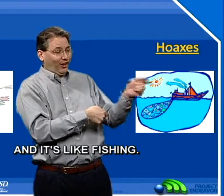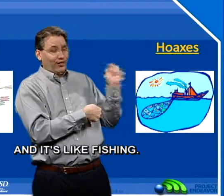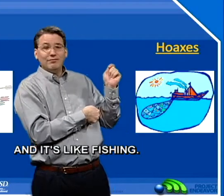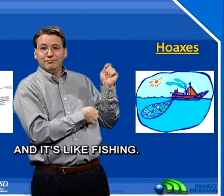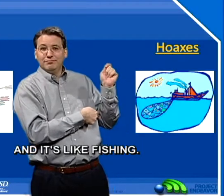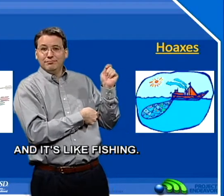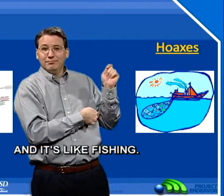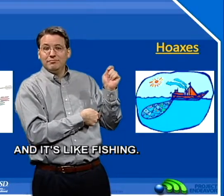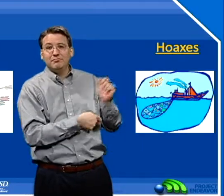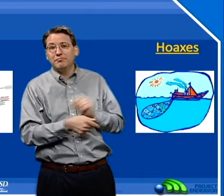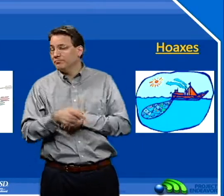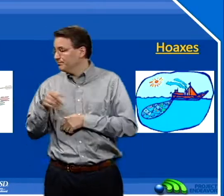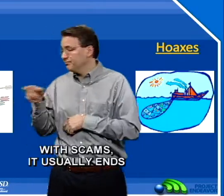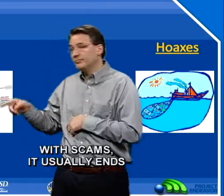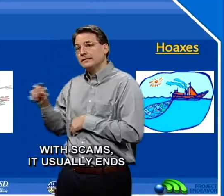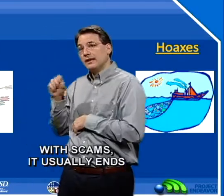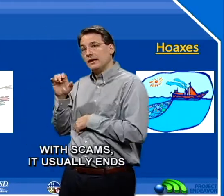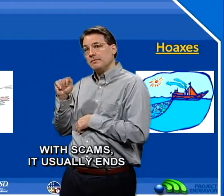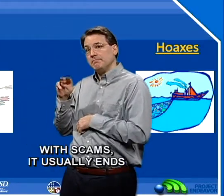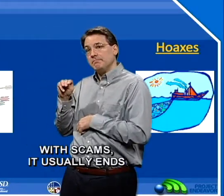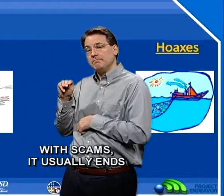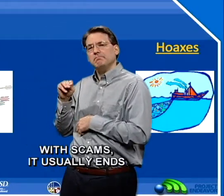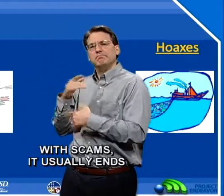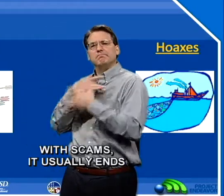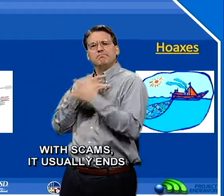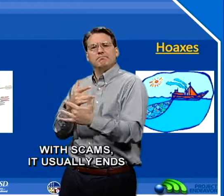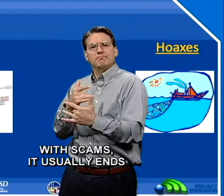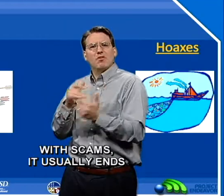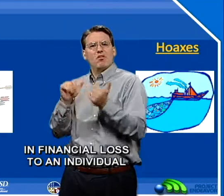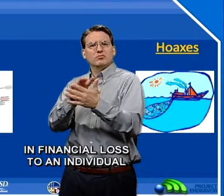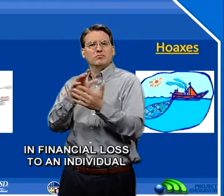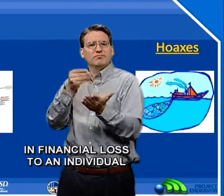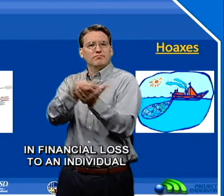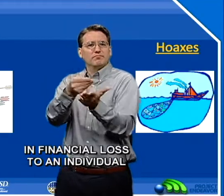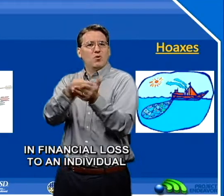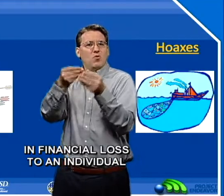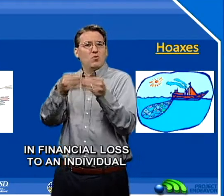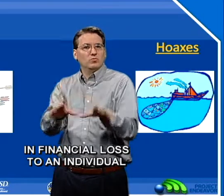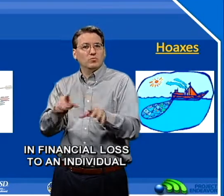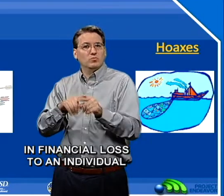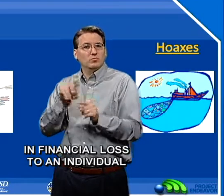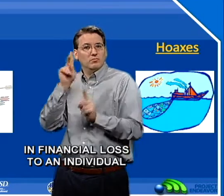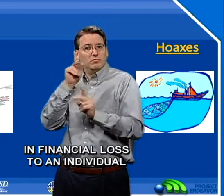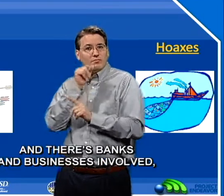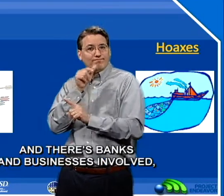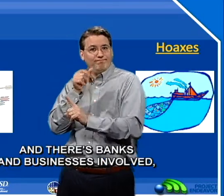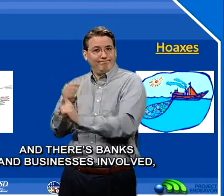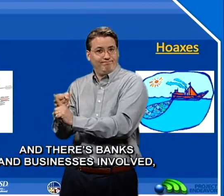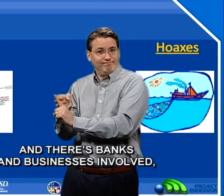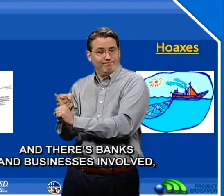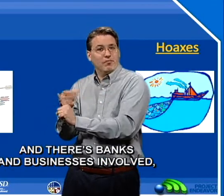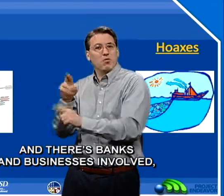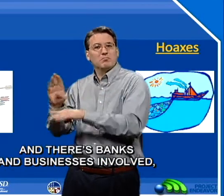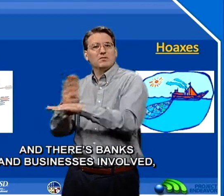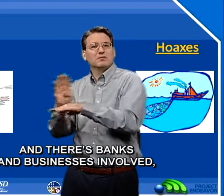like fishing. With scams, it usually ends in financial loss to an individual, and there's banks and businesses